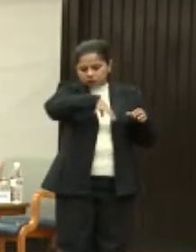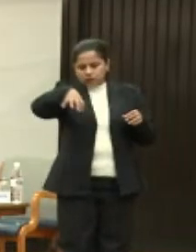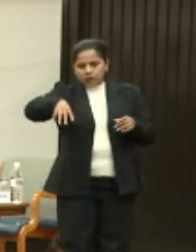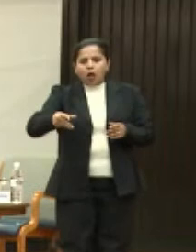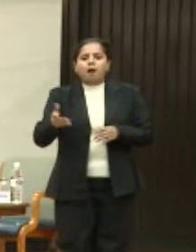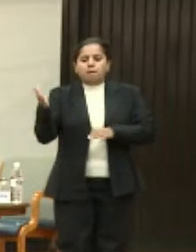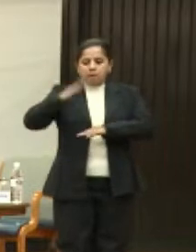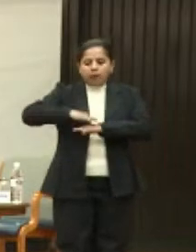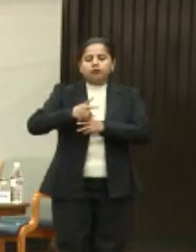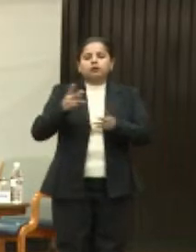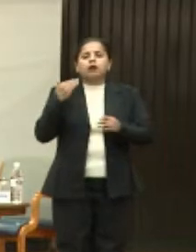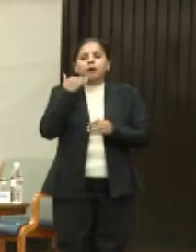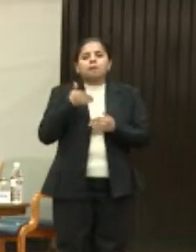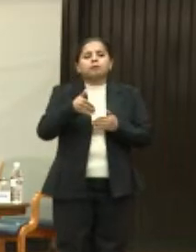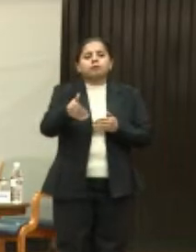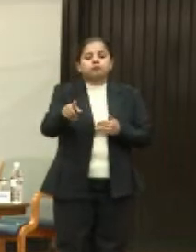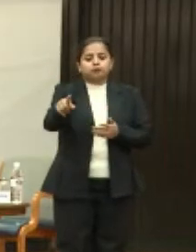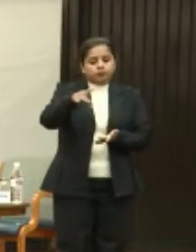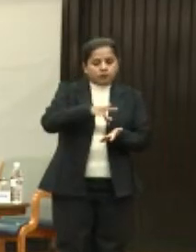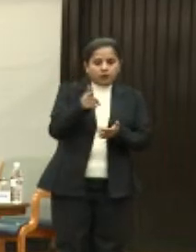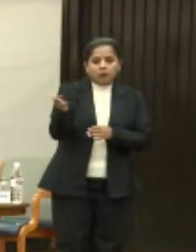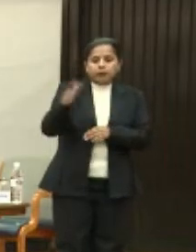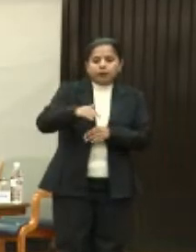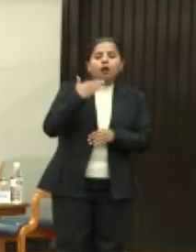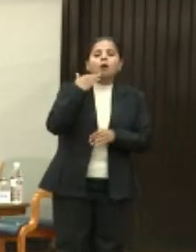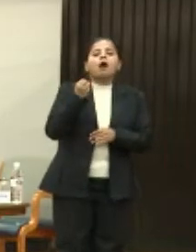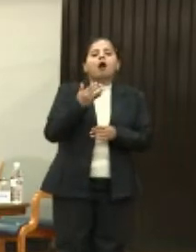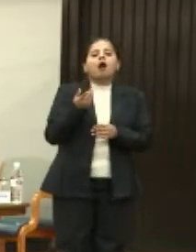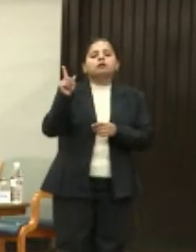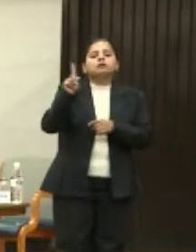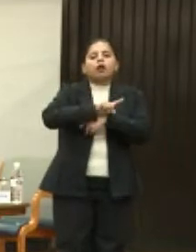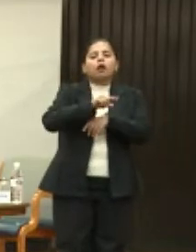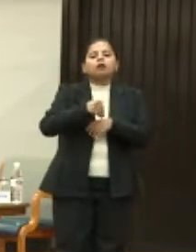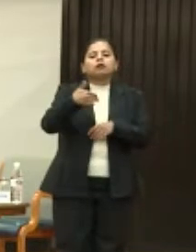this day, and on that side will be closed on some other day?